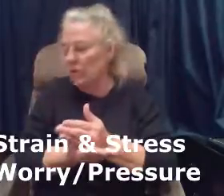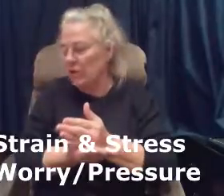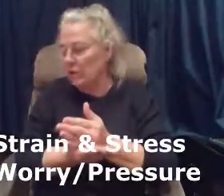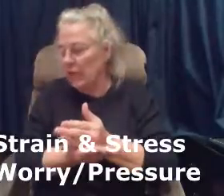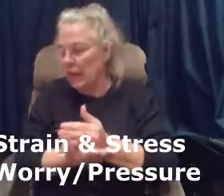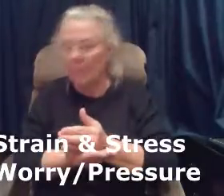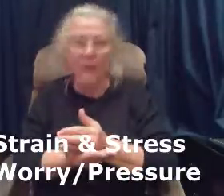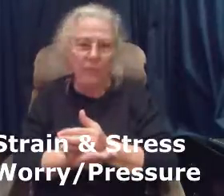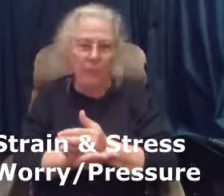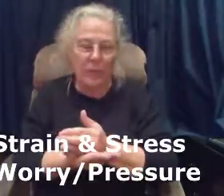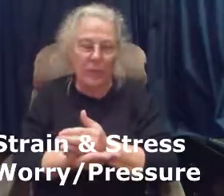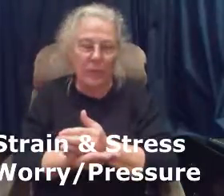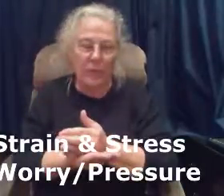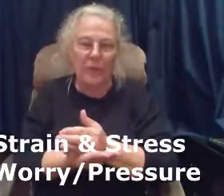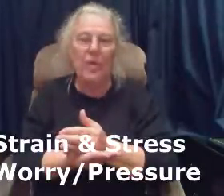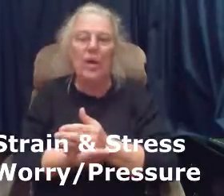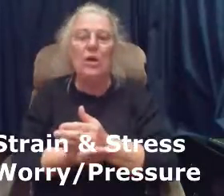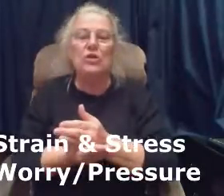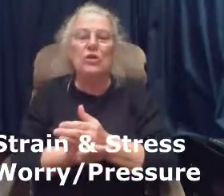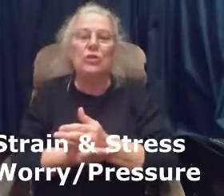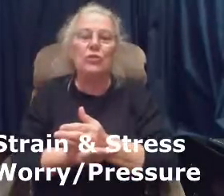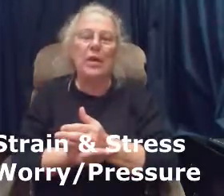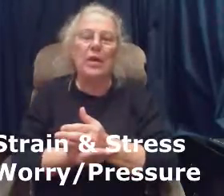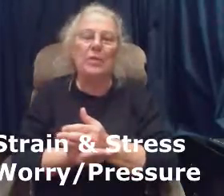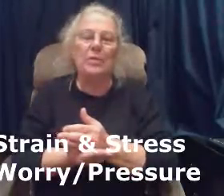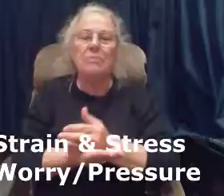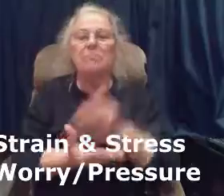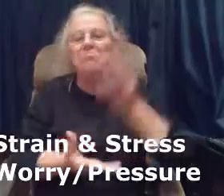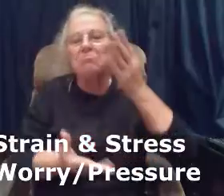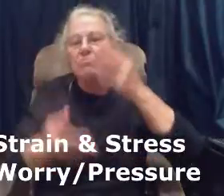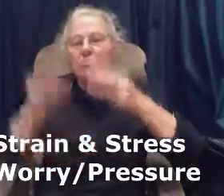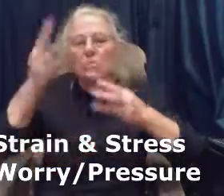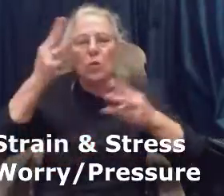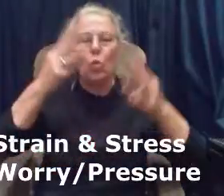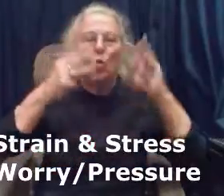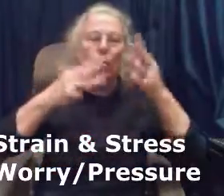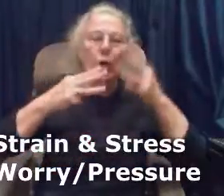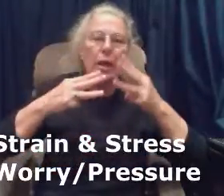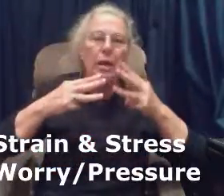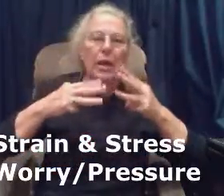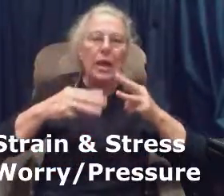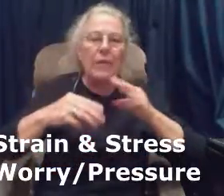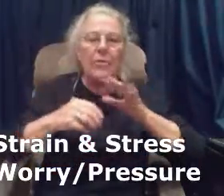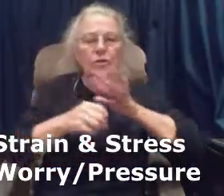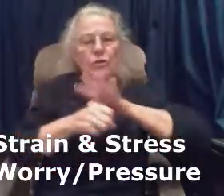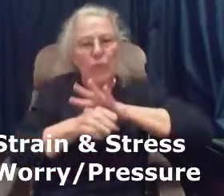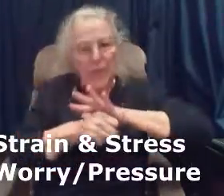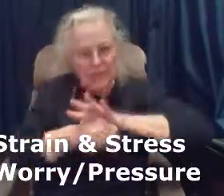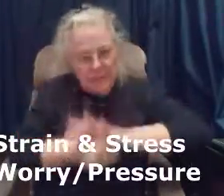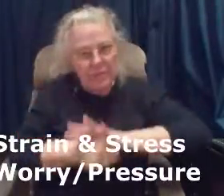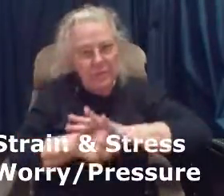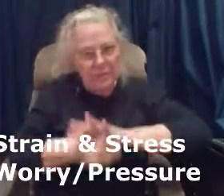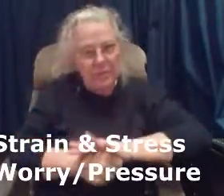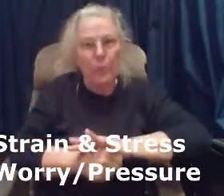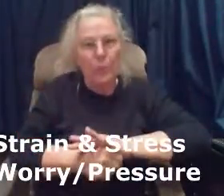that you may not be familiar with. Strain, the worry, and the stress, the